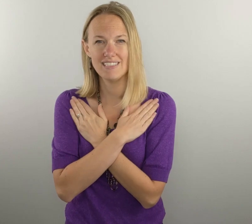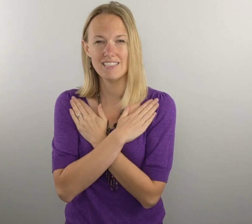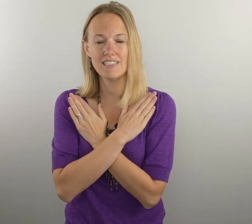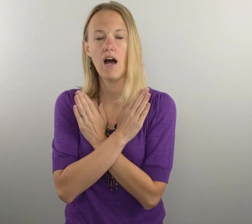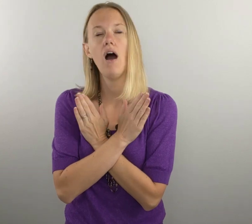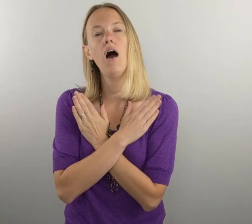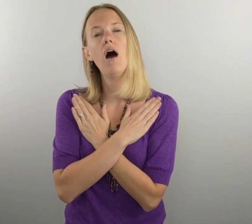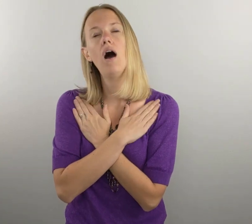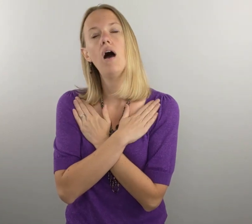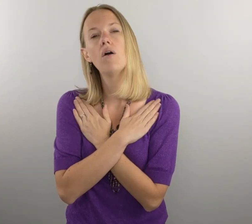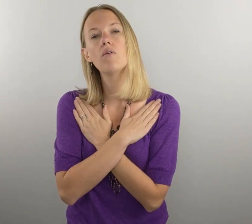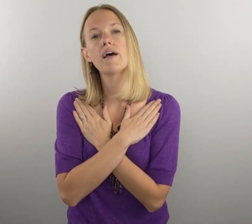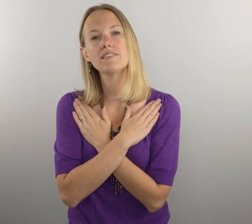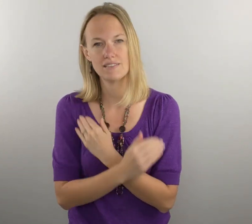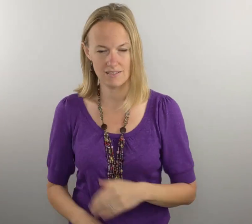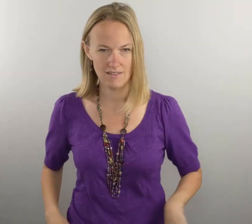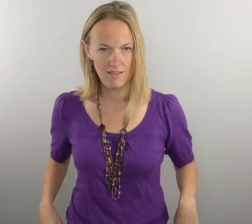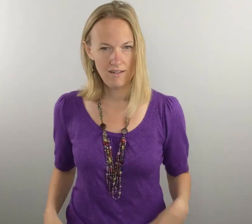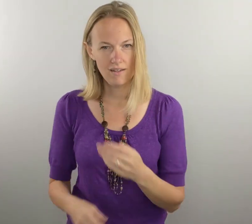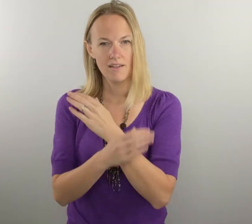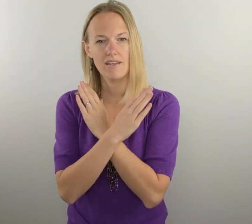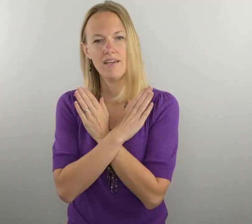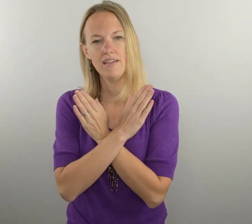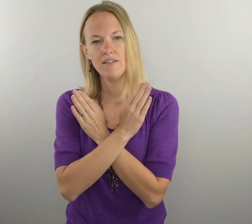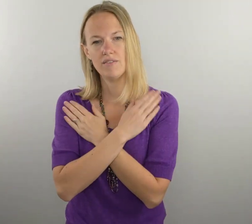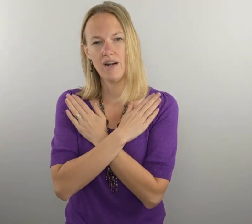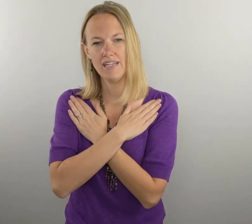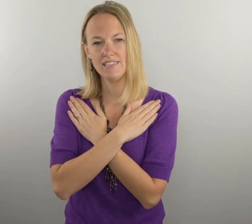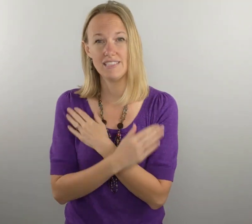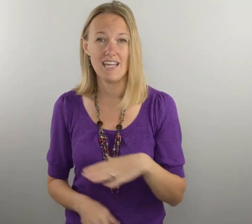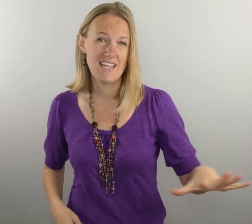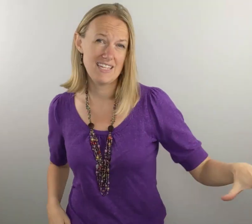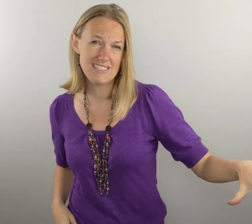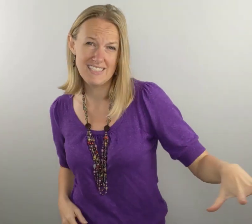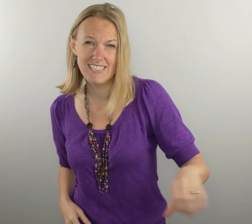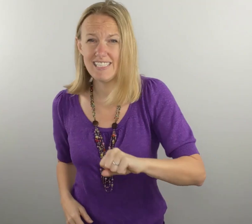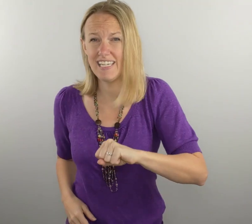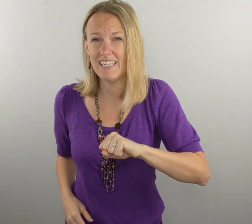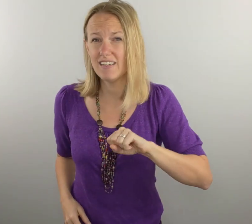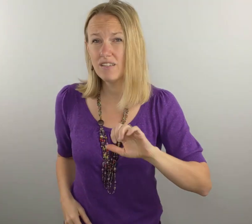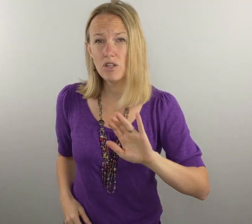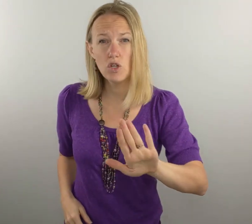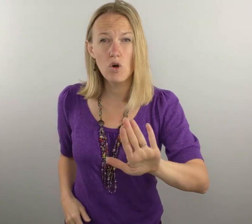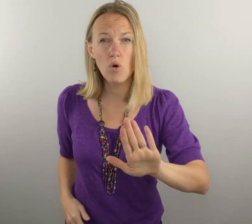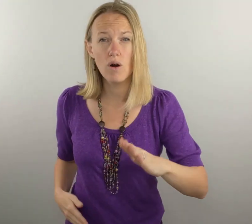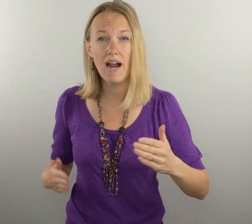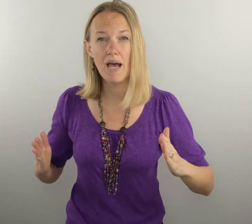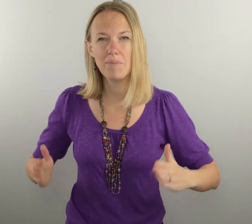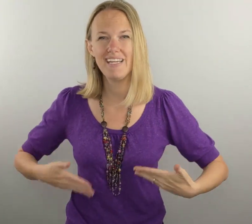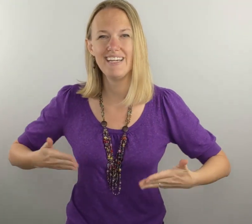just rest. Okay, rest, and then steal your